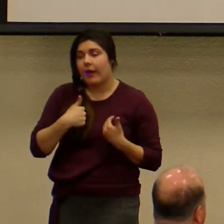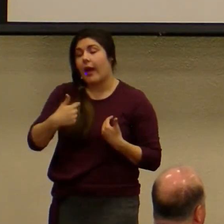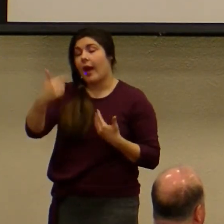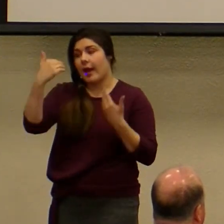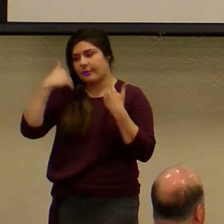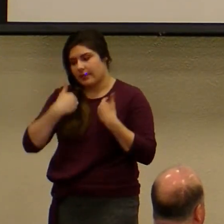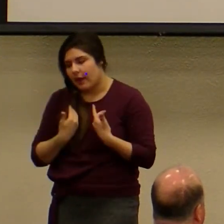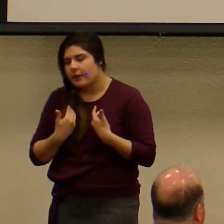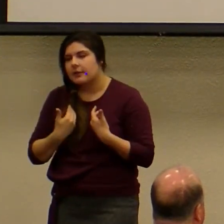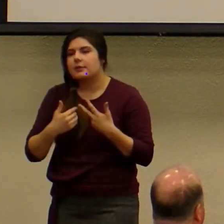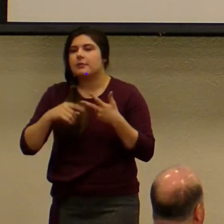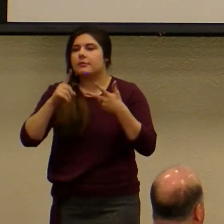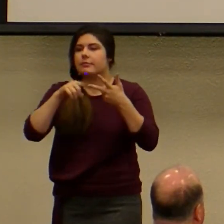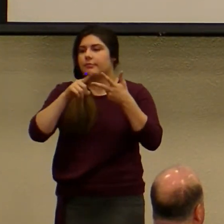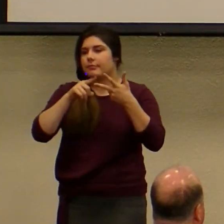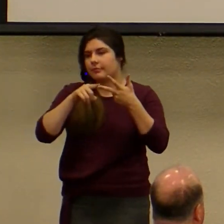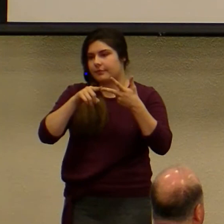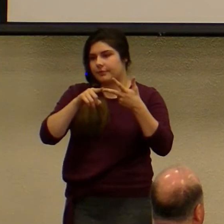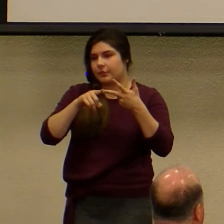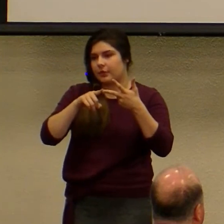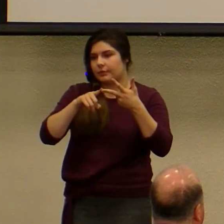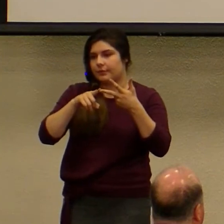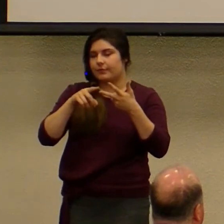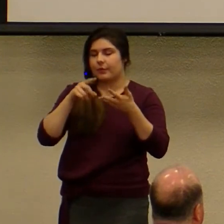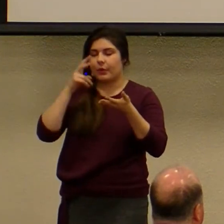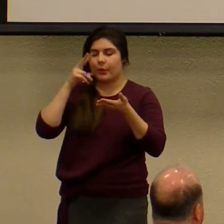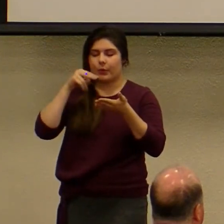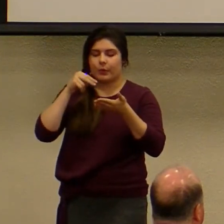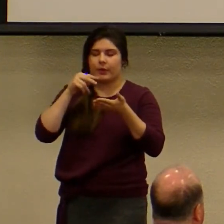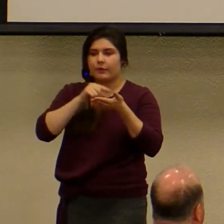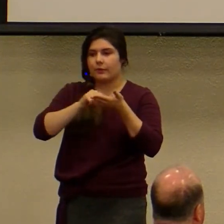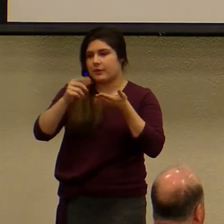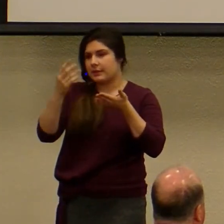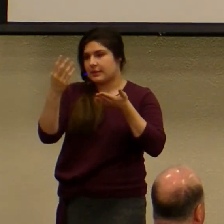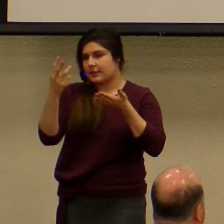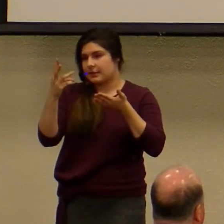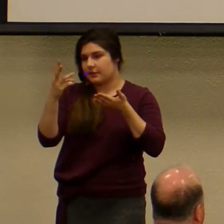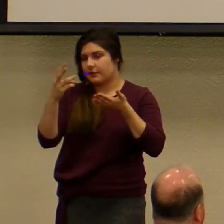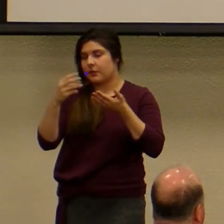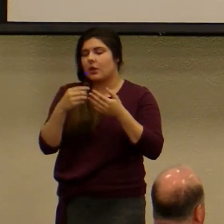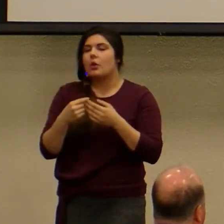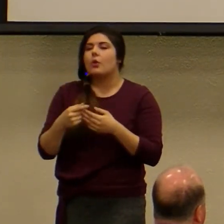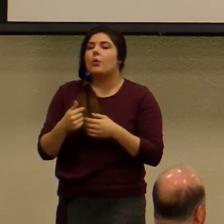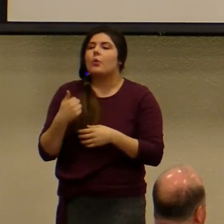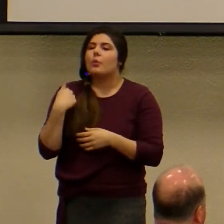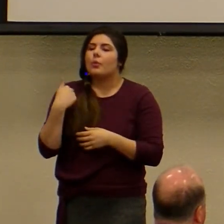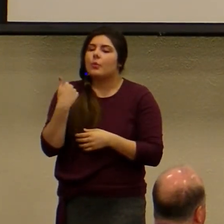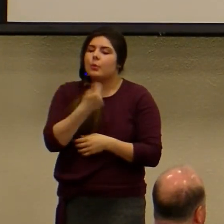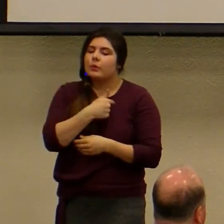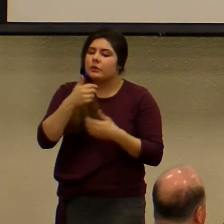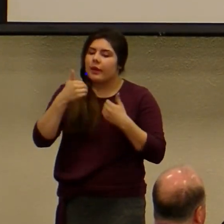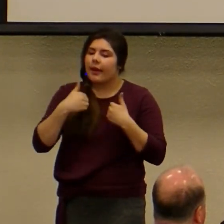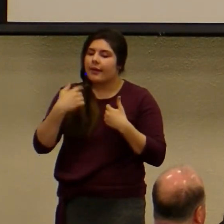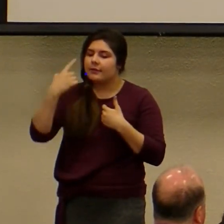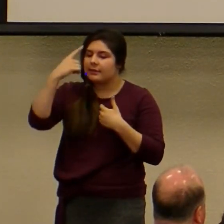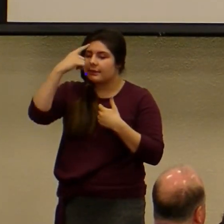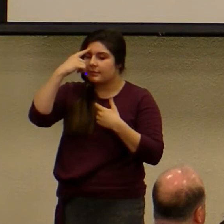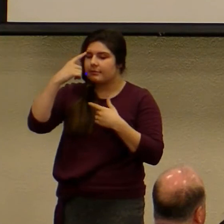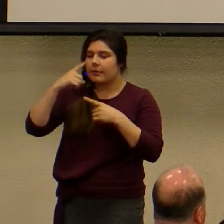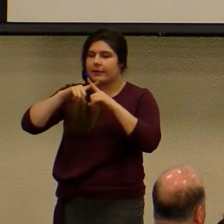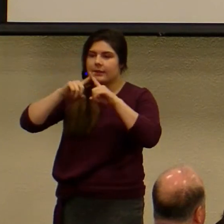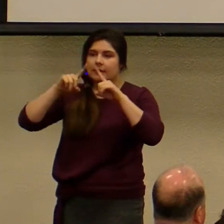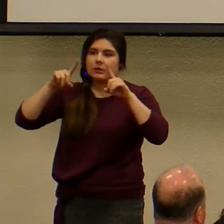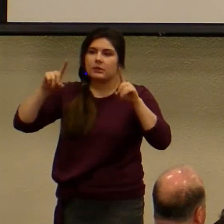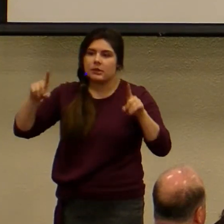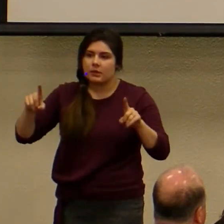C clause as it moves into verse 16. You and I ought to have this distinction in our mind and